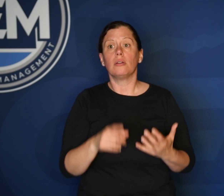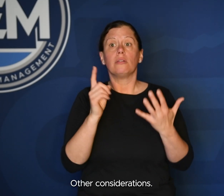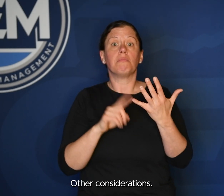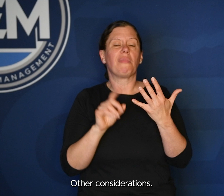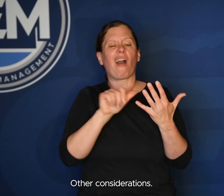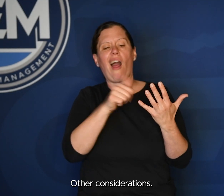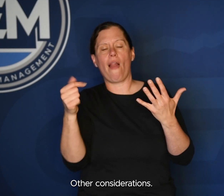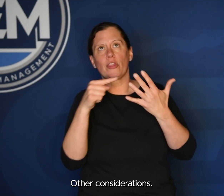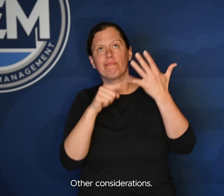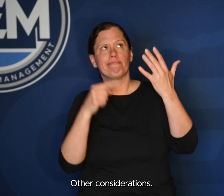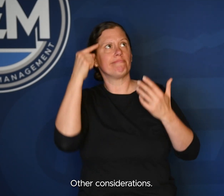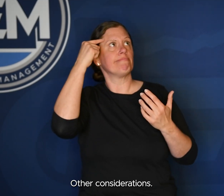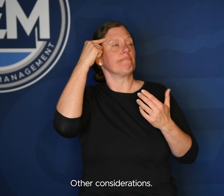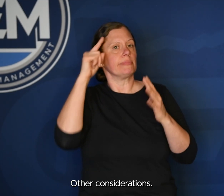Other considerations.